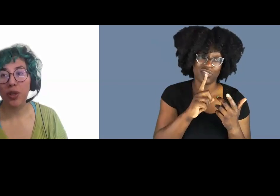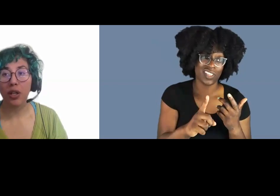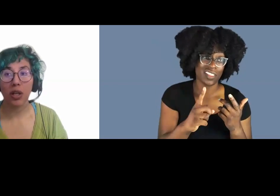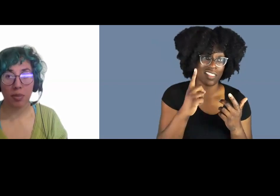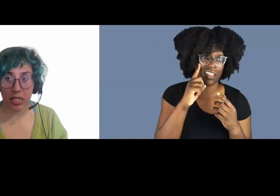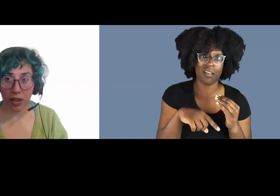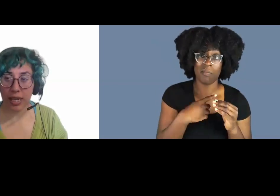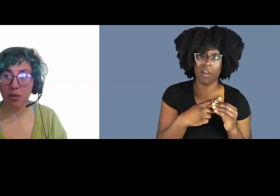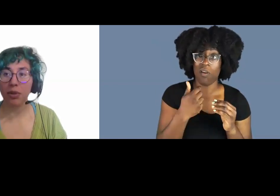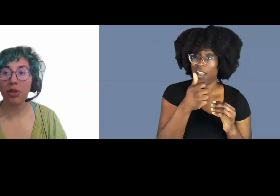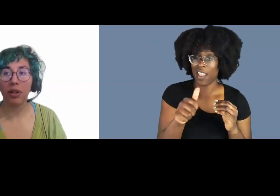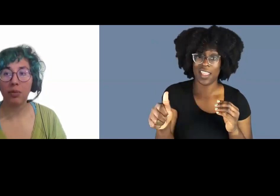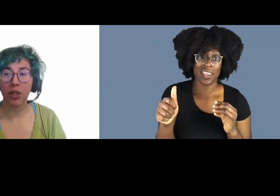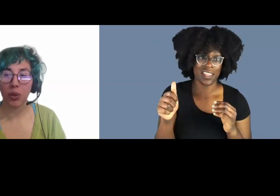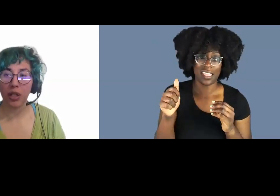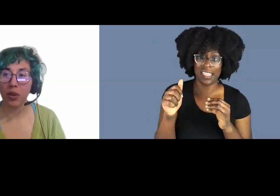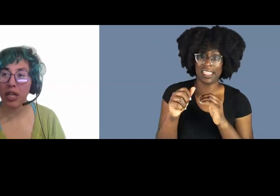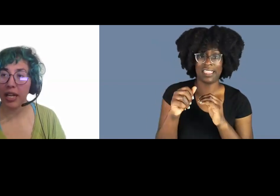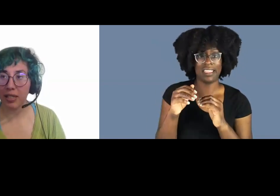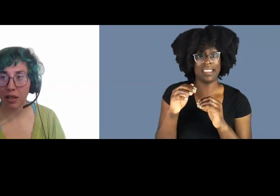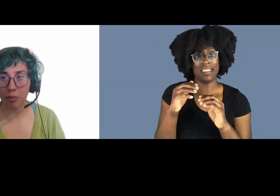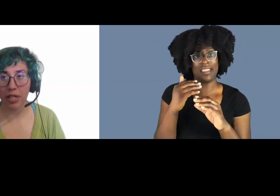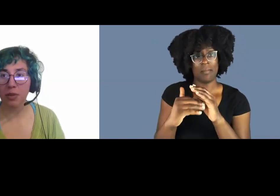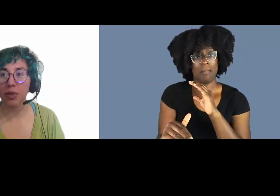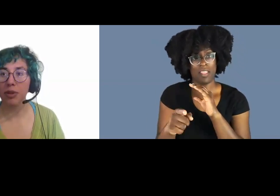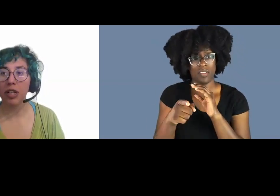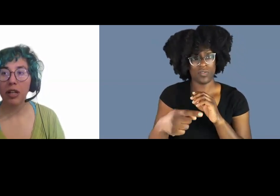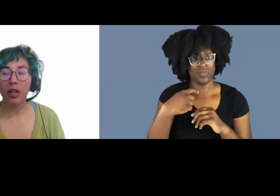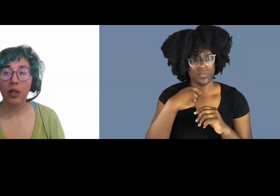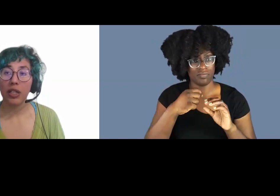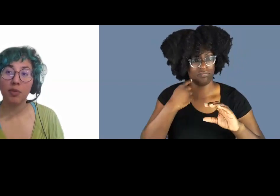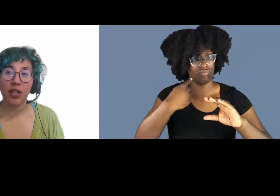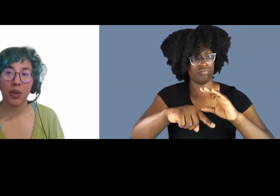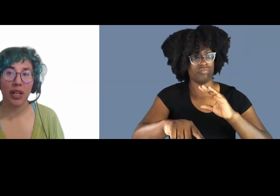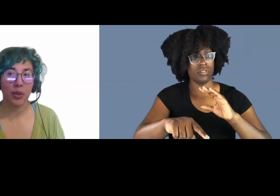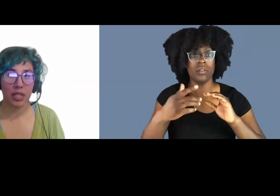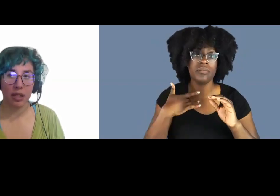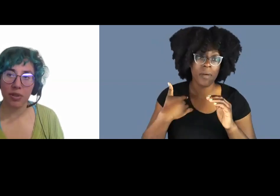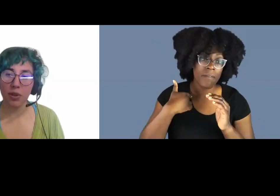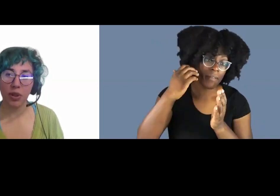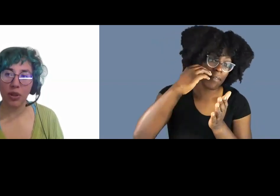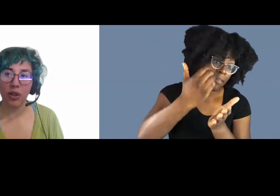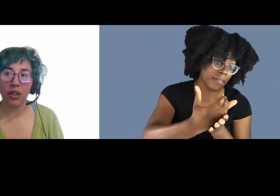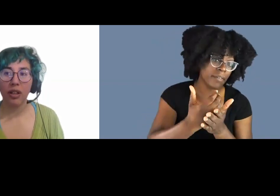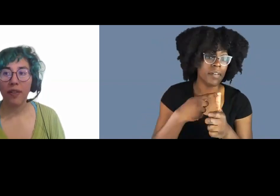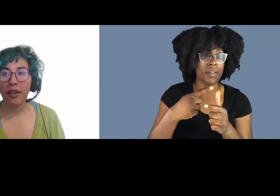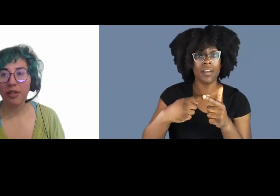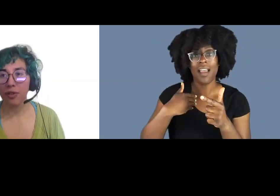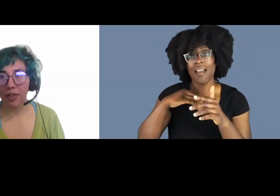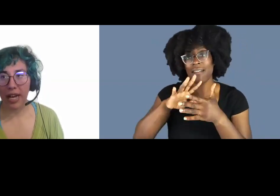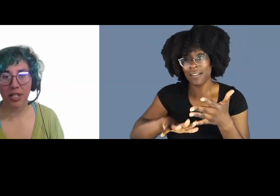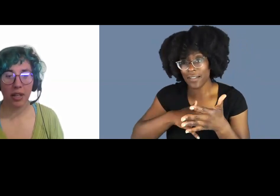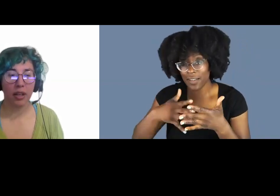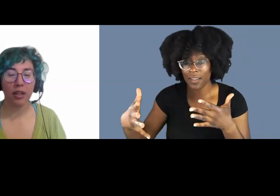make sure that your images are accessible. You need to make sure that your text is comprehensible. You need to make sure that your tables are good. There's